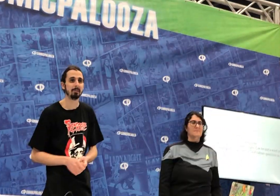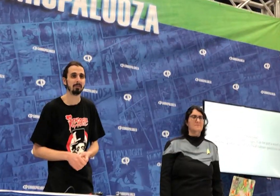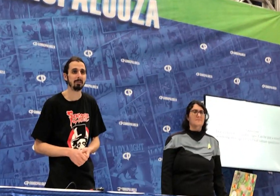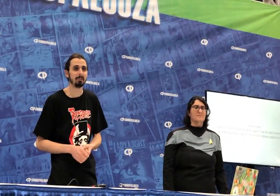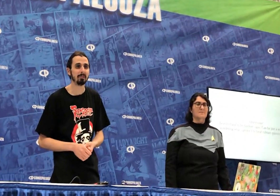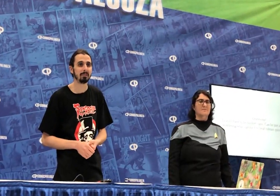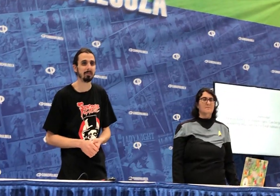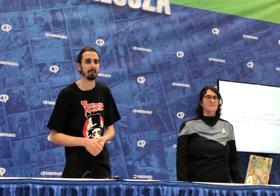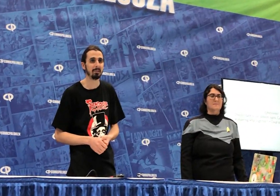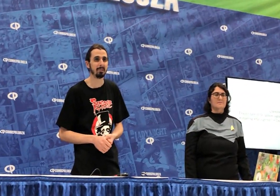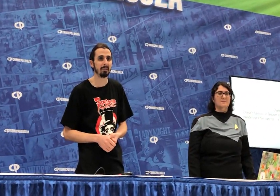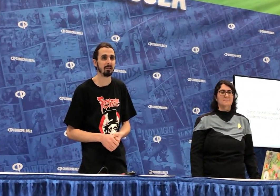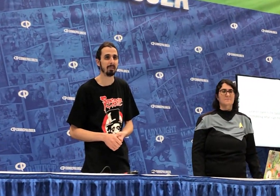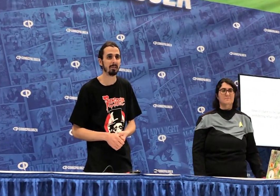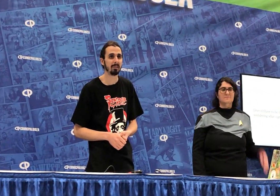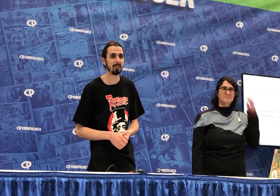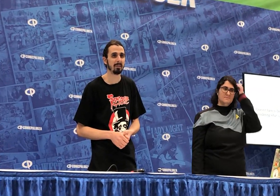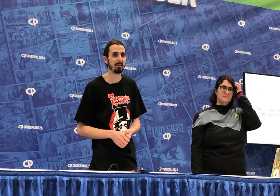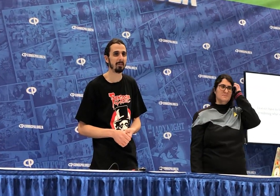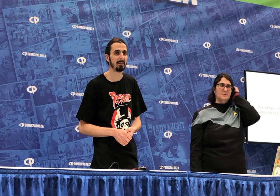Battlestar Galactica.